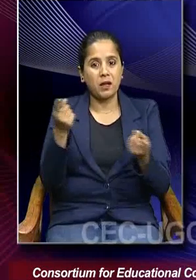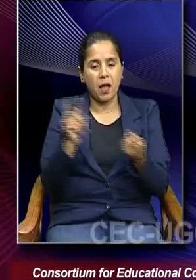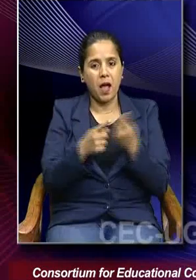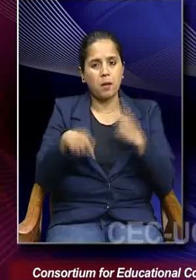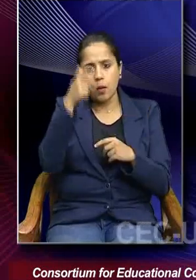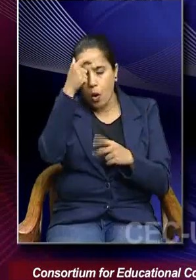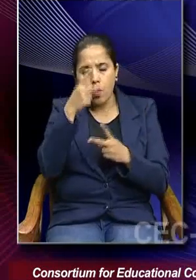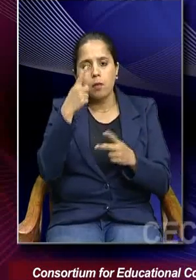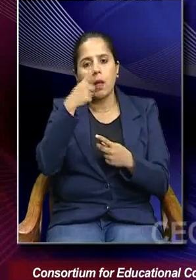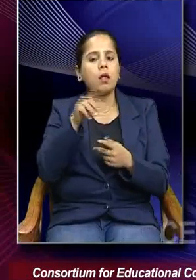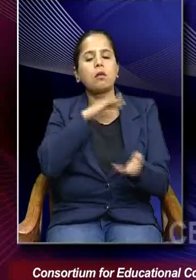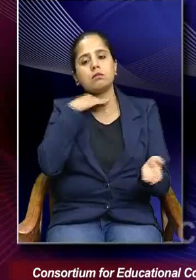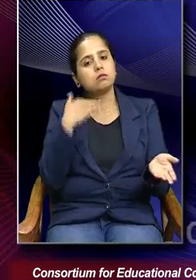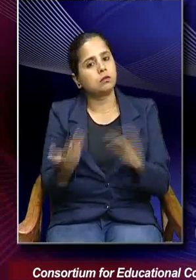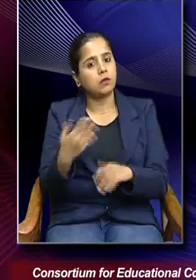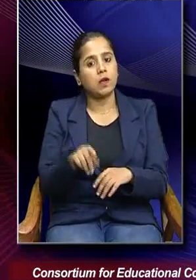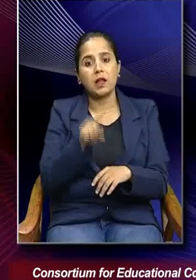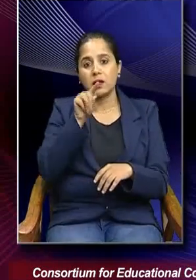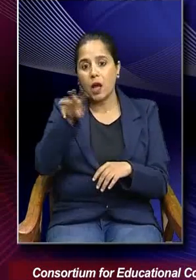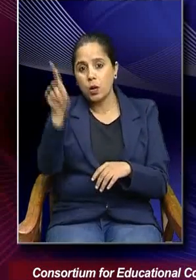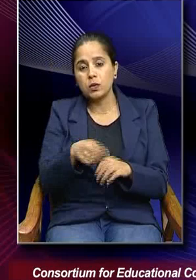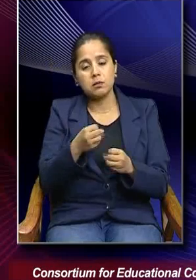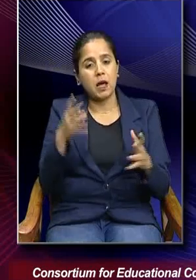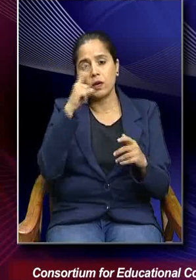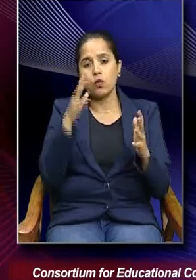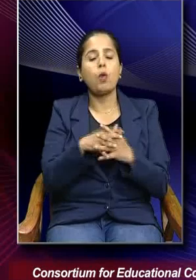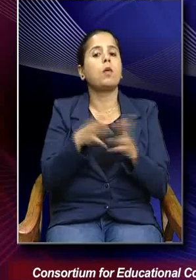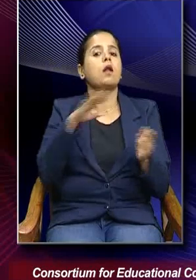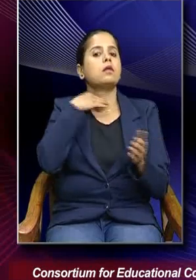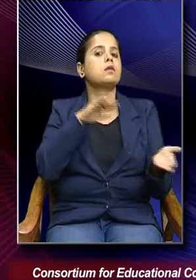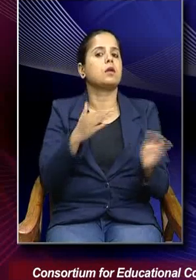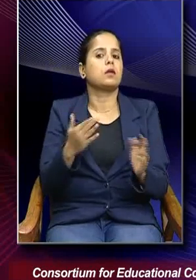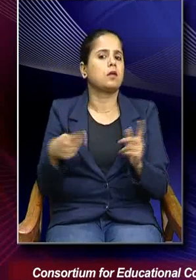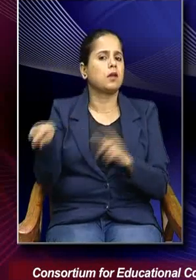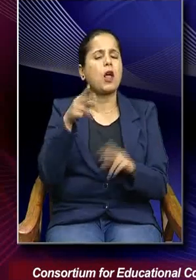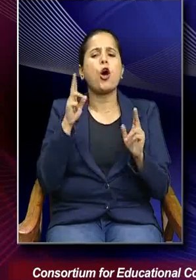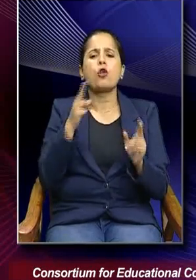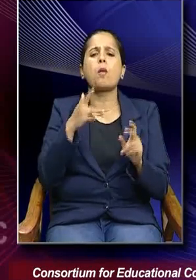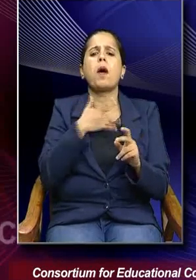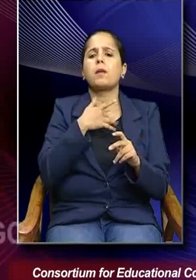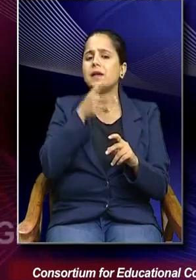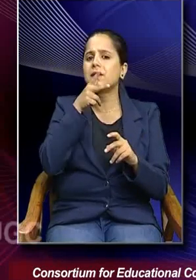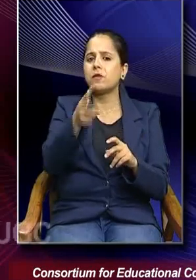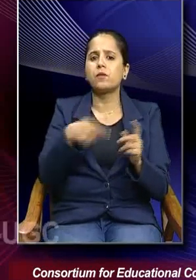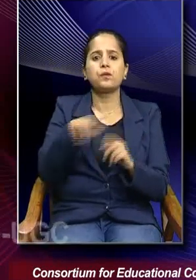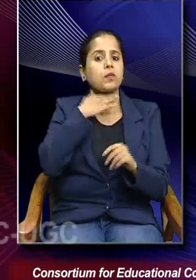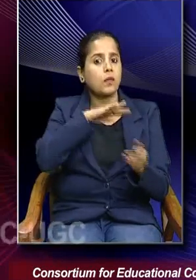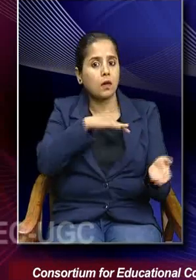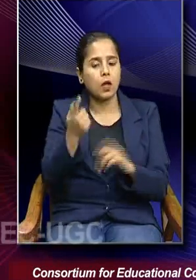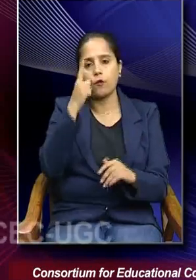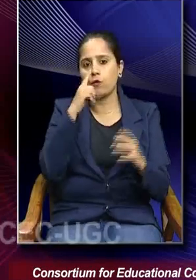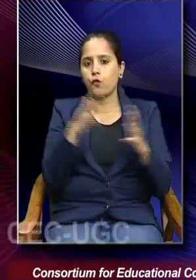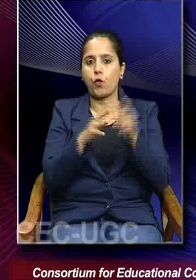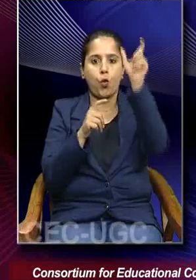related complication per 100,000 registered live births. Just in very common language, it is the death of